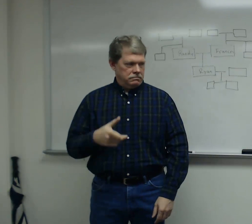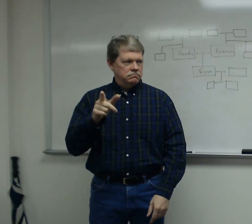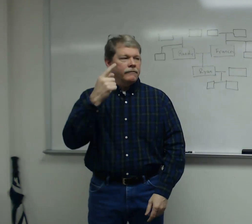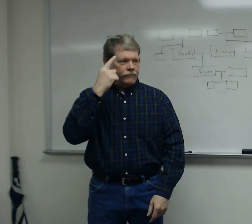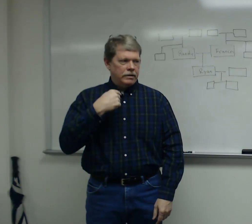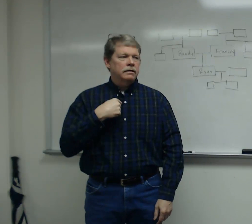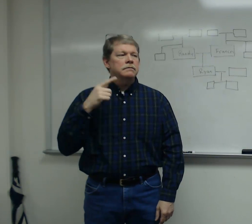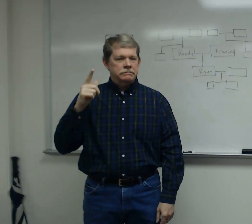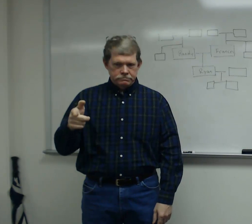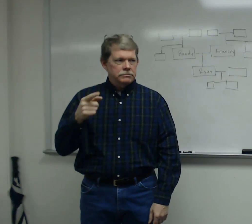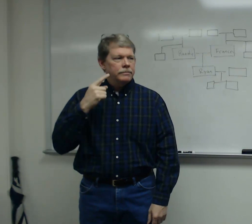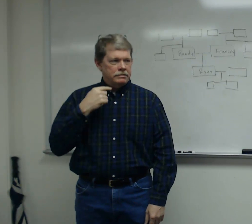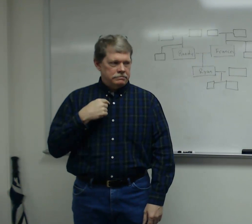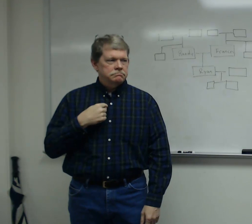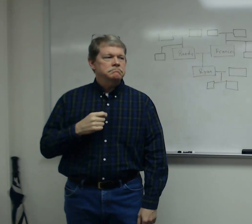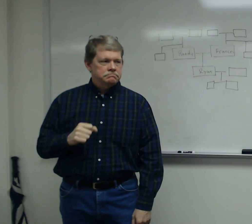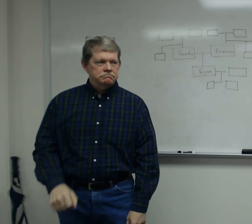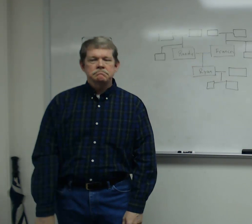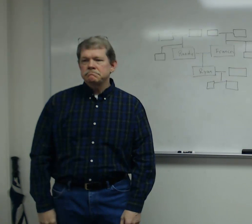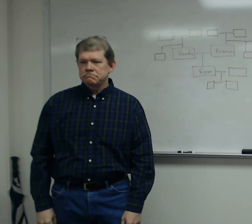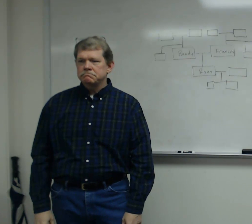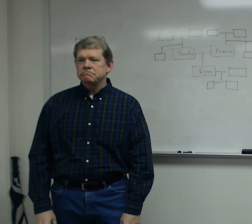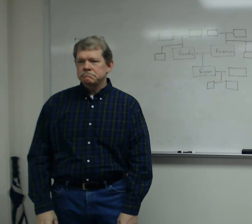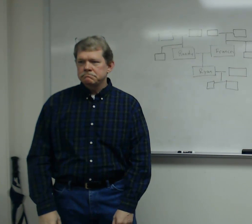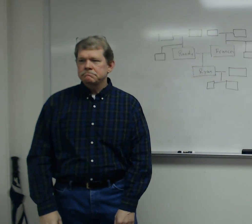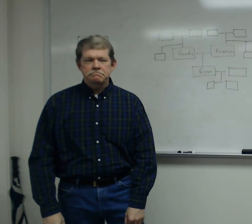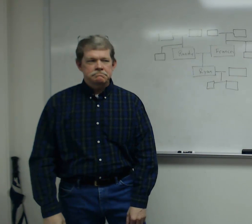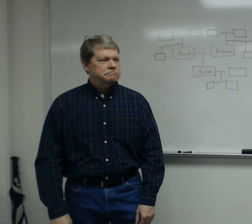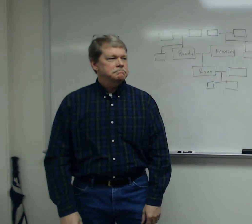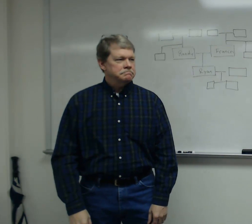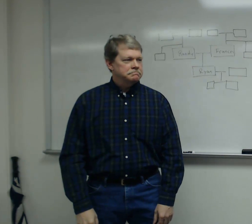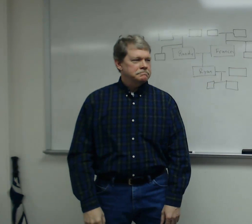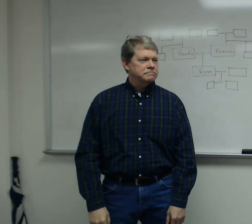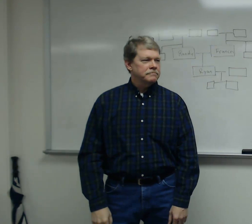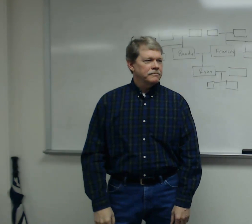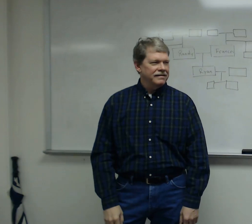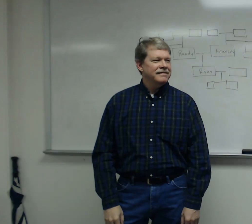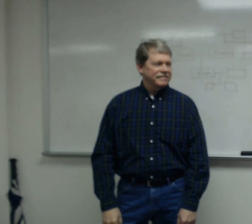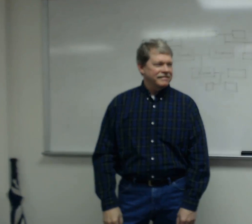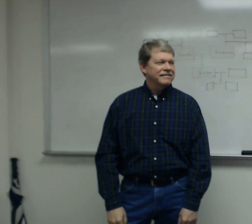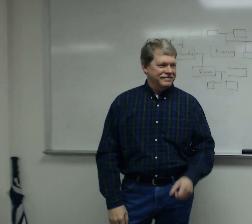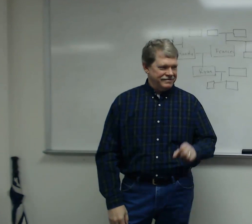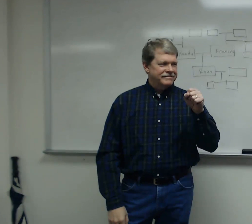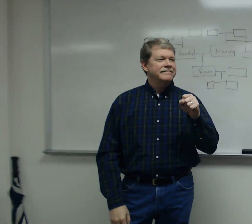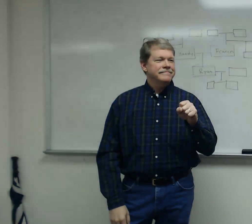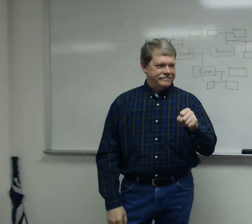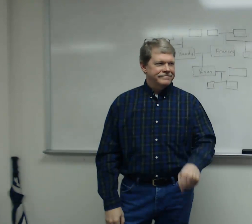and then Steve killed it. I did hear the story. So the tree, blood.